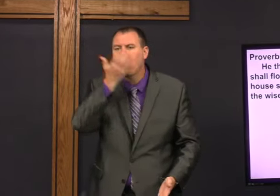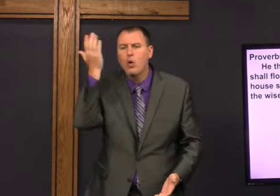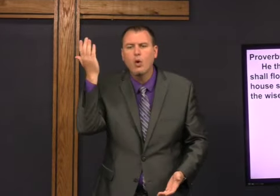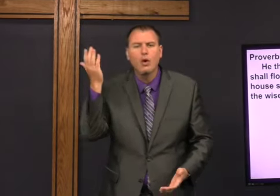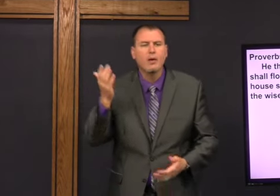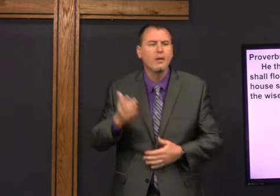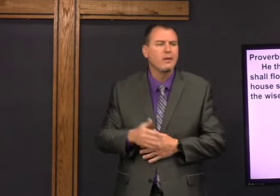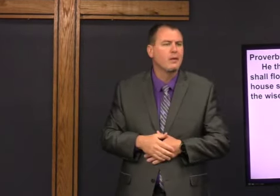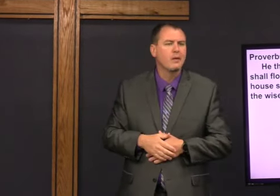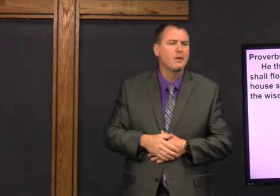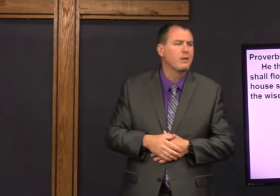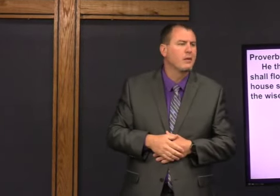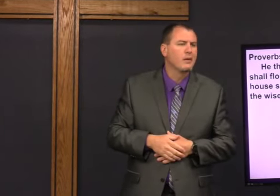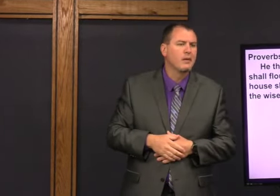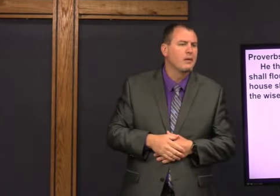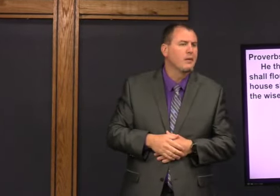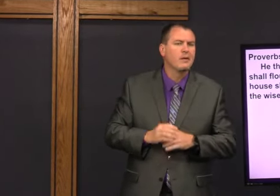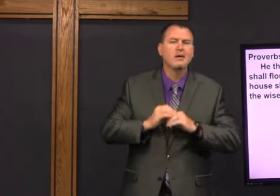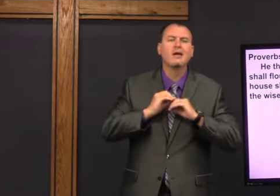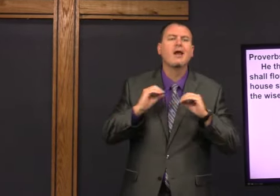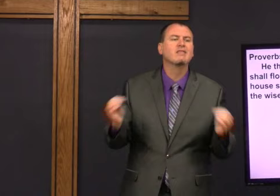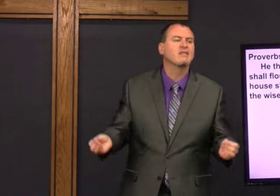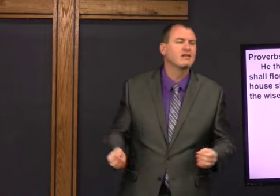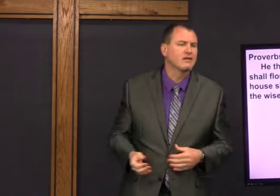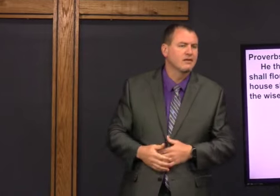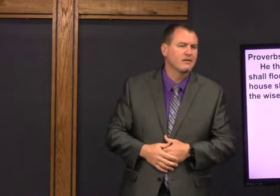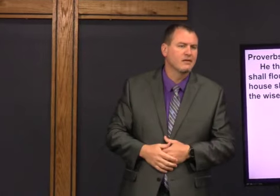When I die, I don't give them anything in my will. Nothing.